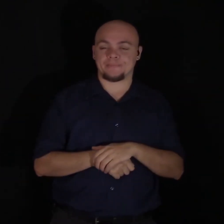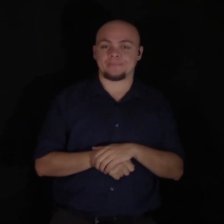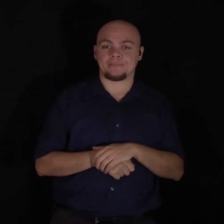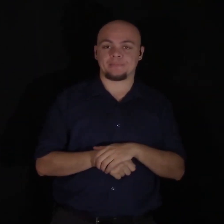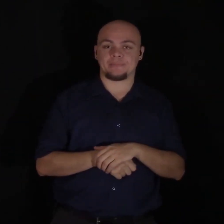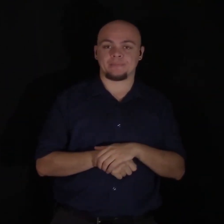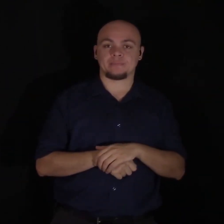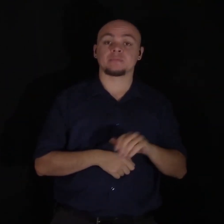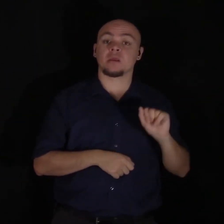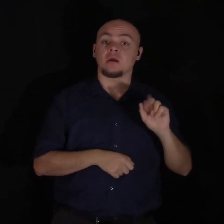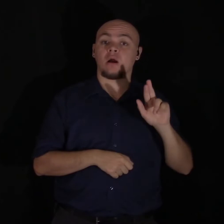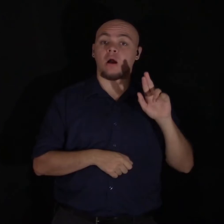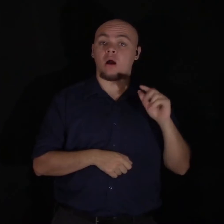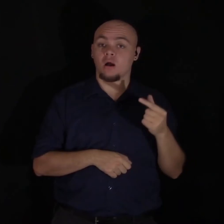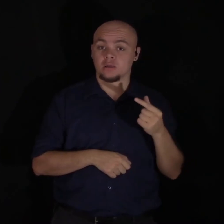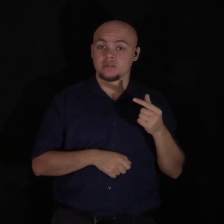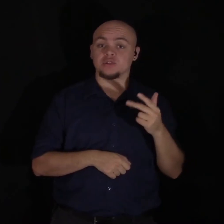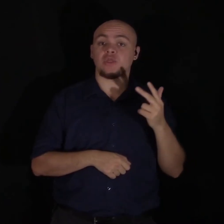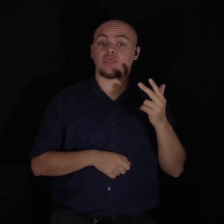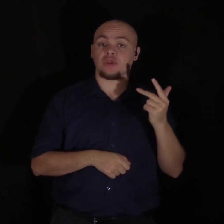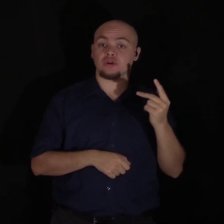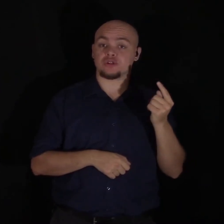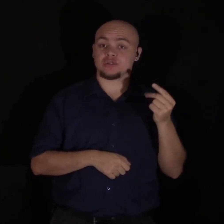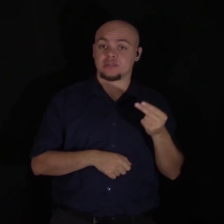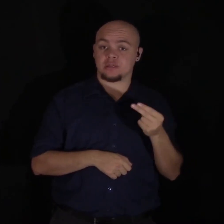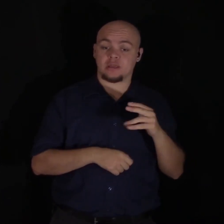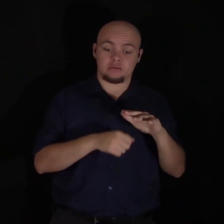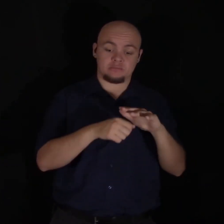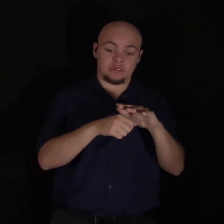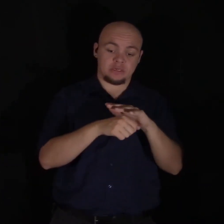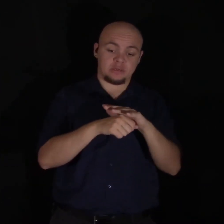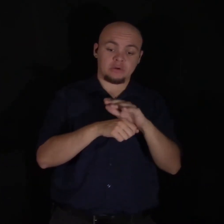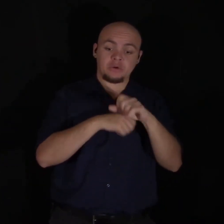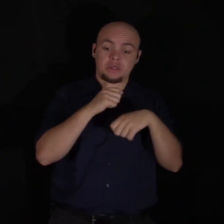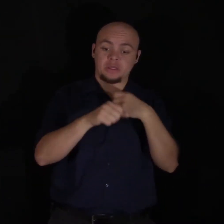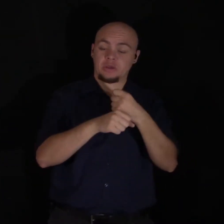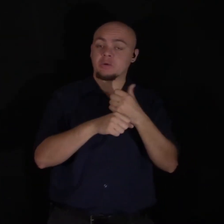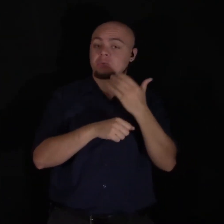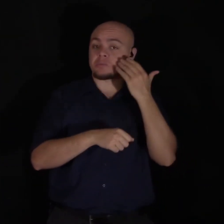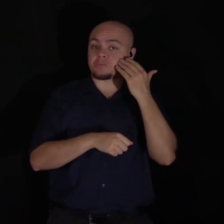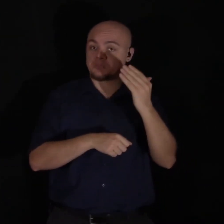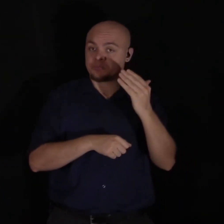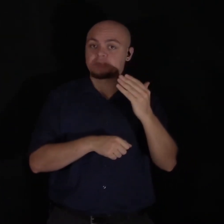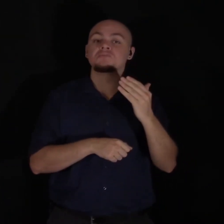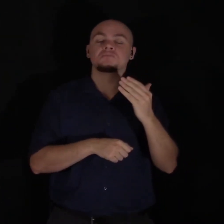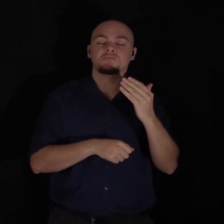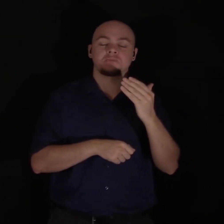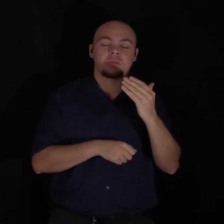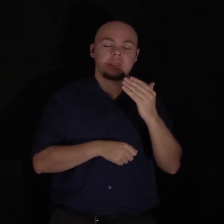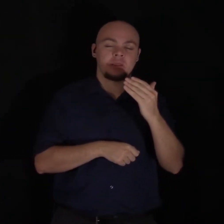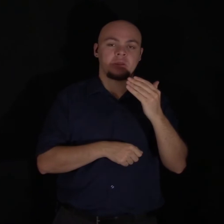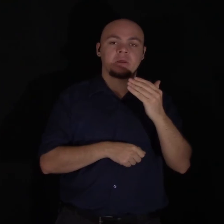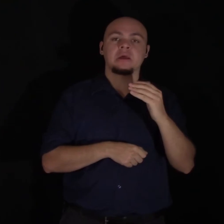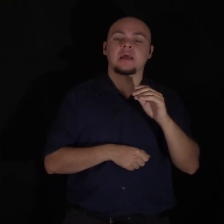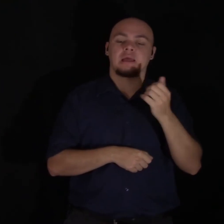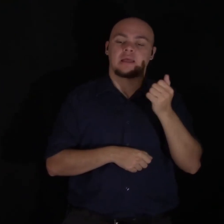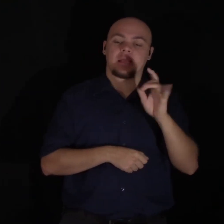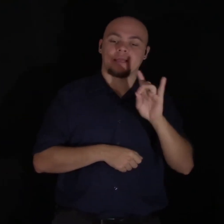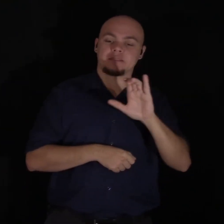August 13th. In an undisclosed year in the 18th century. My affection